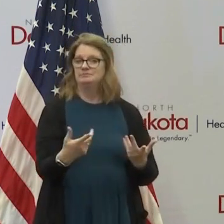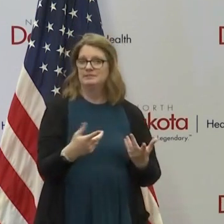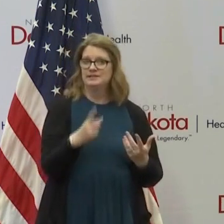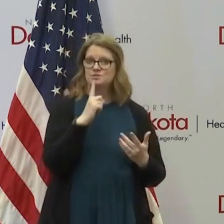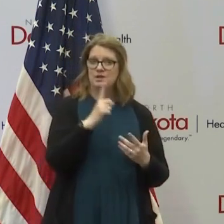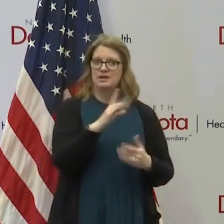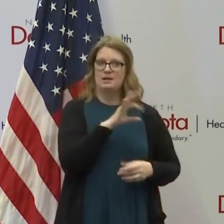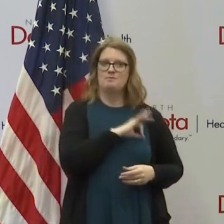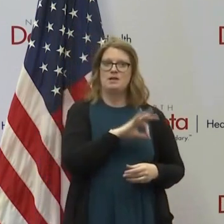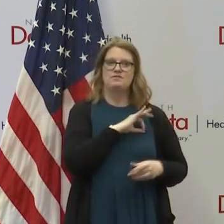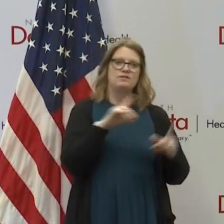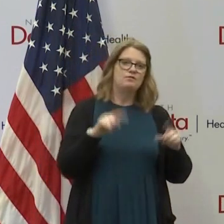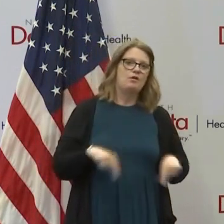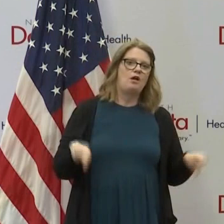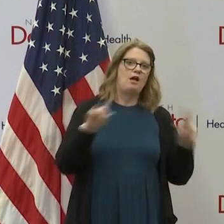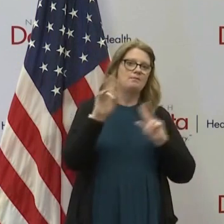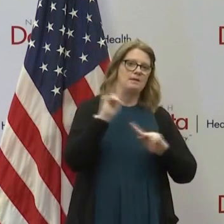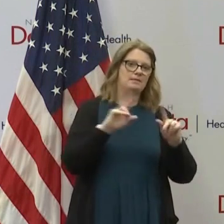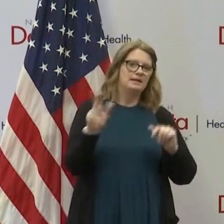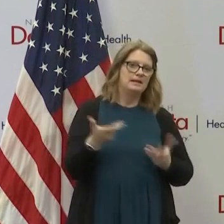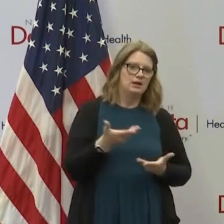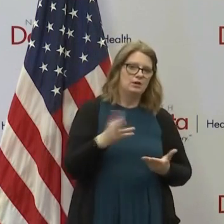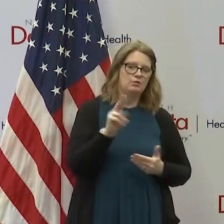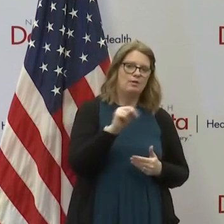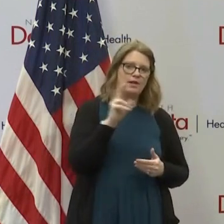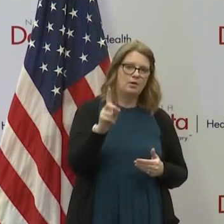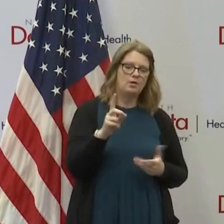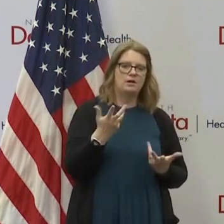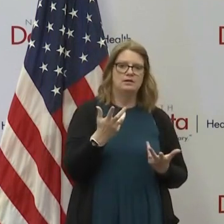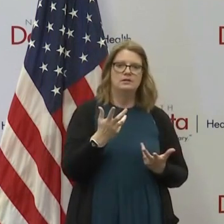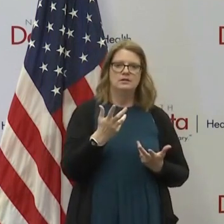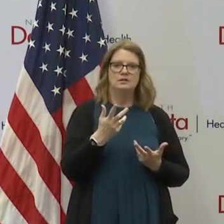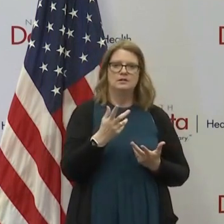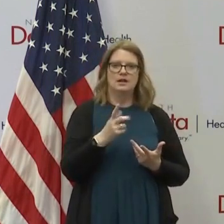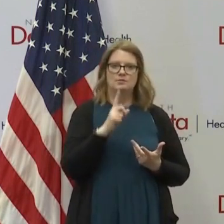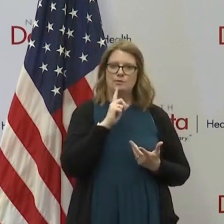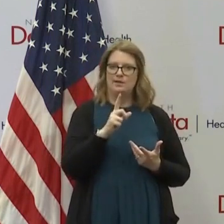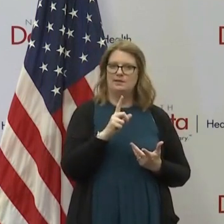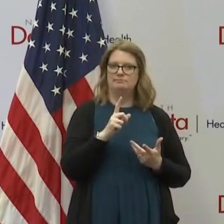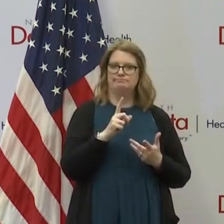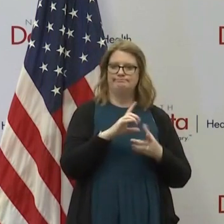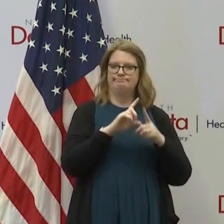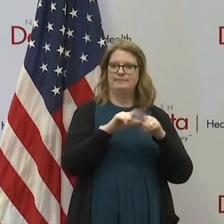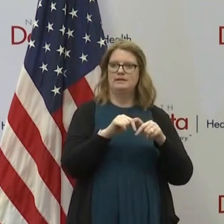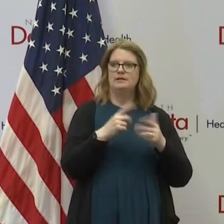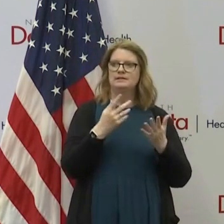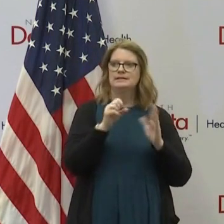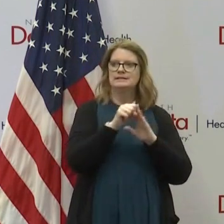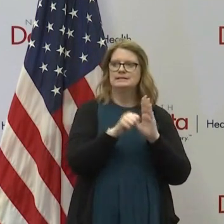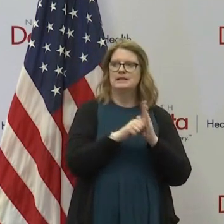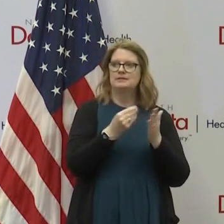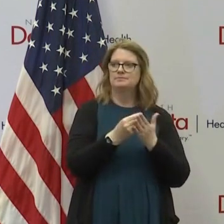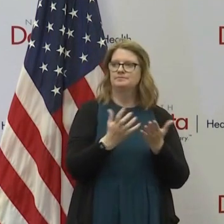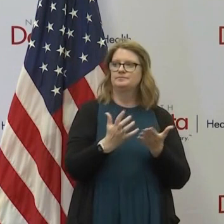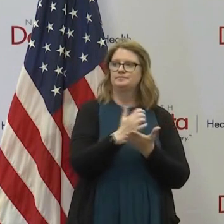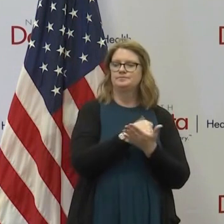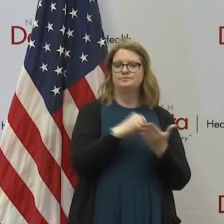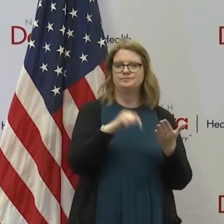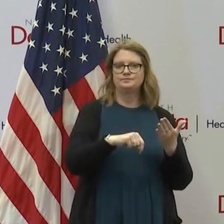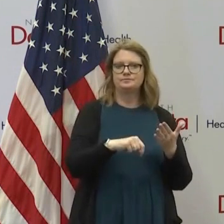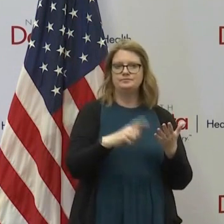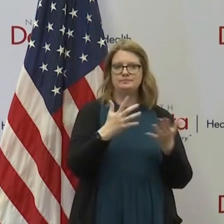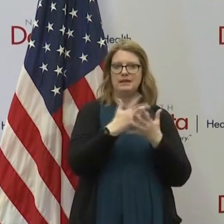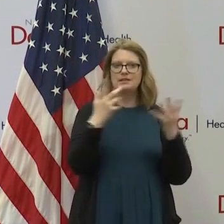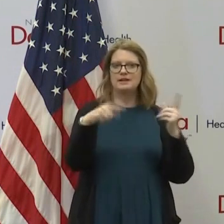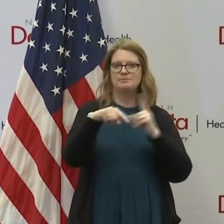for everybody in North Dakota, given the amount of revenue that our state derives with our partnership with that industry. So again,